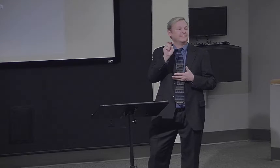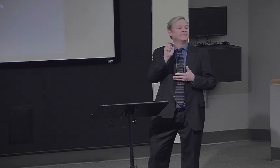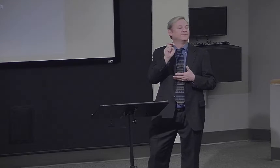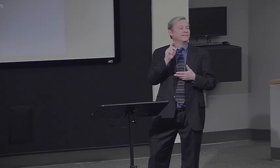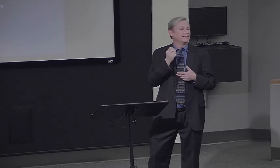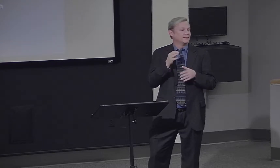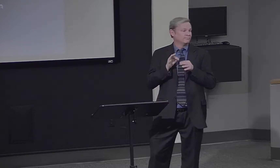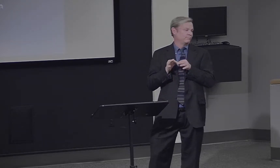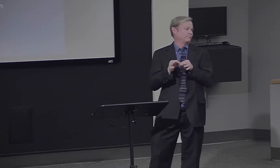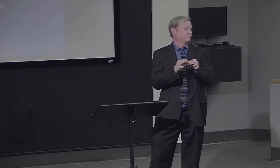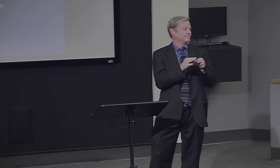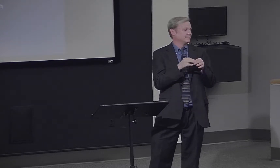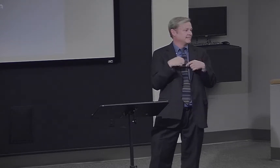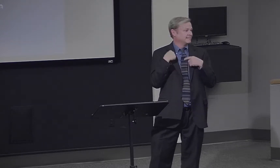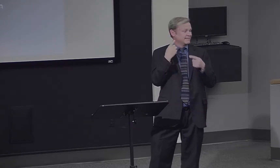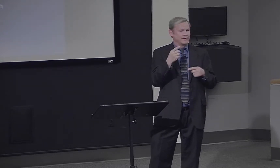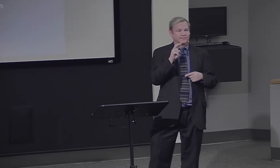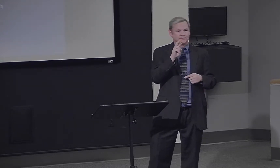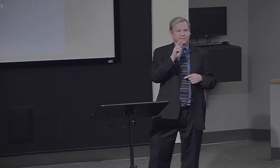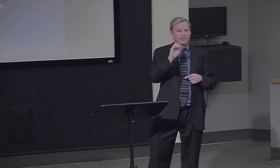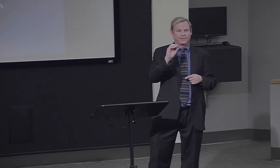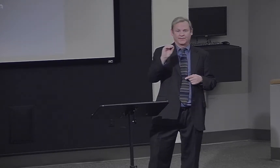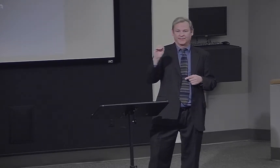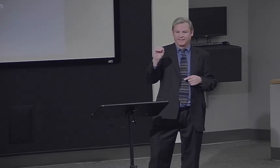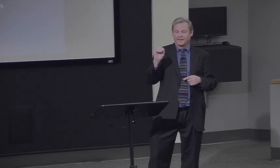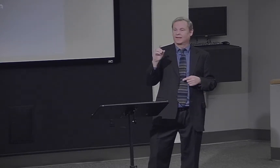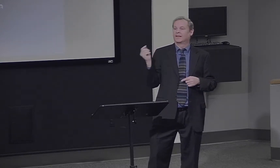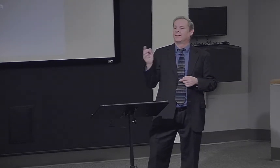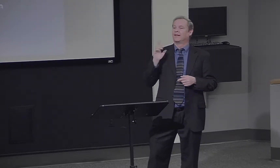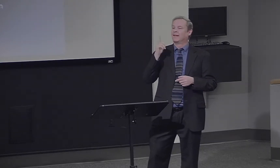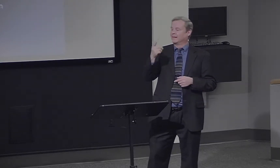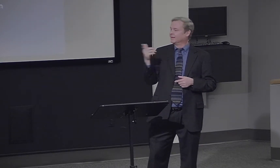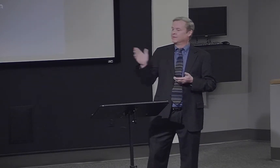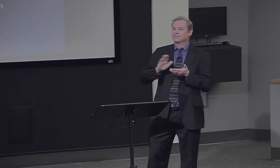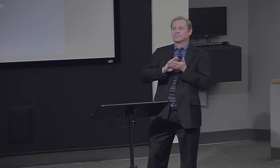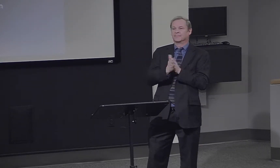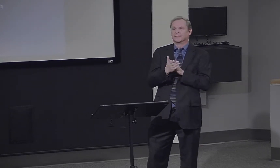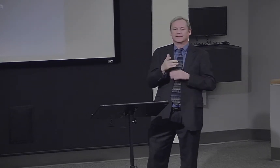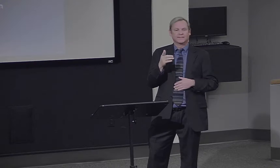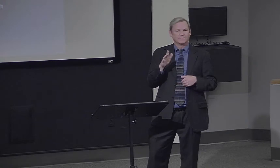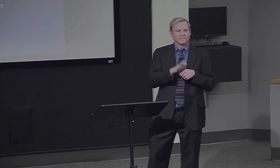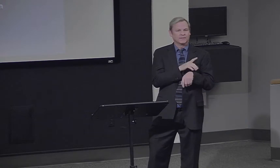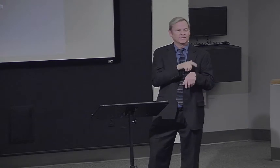She became part of that community and over the years traversed the career ladder.